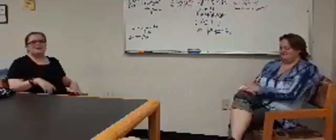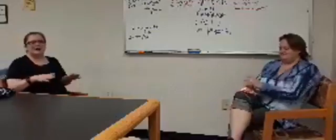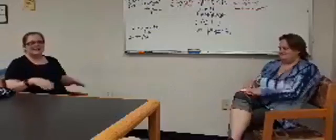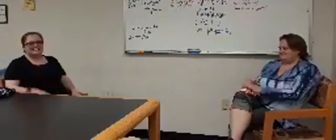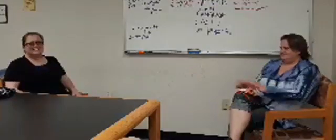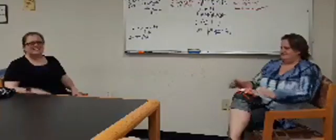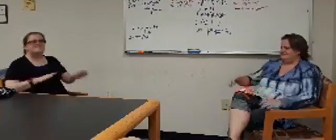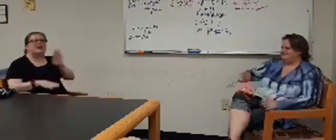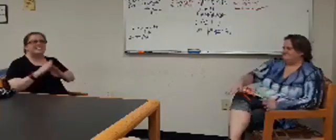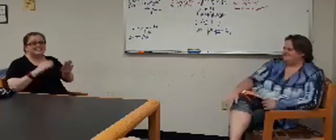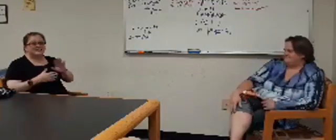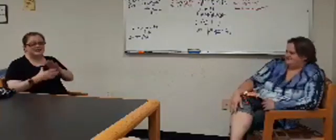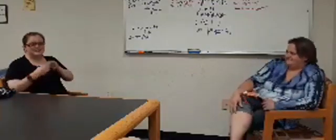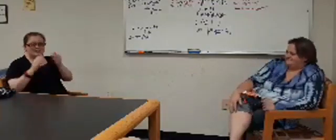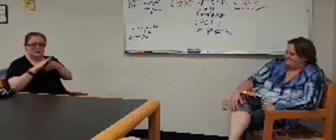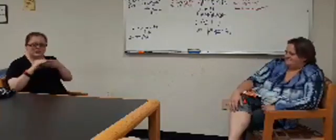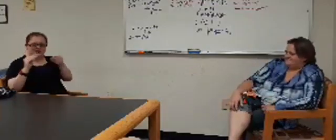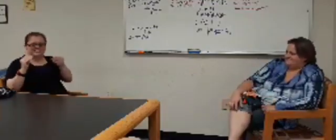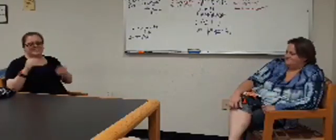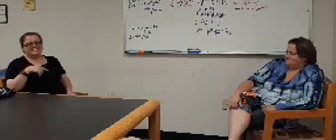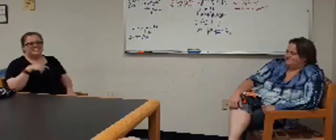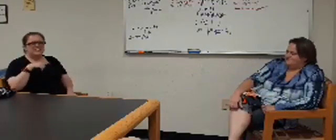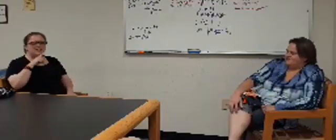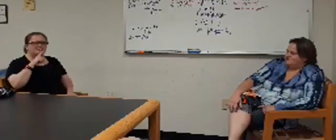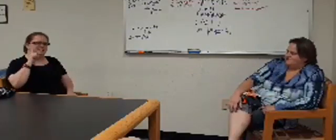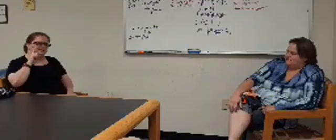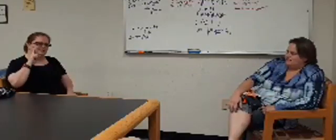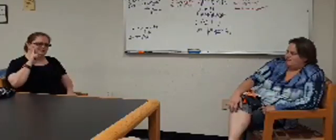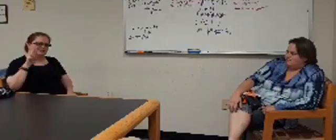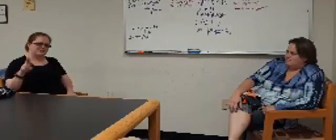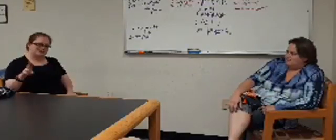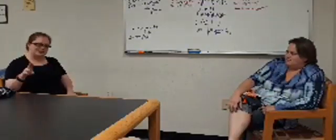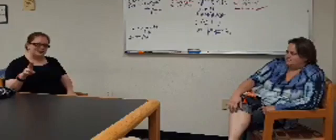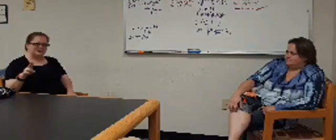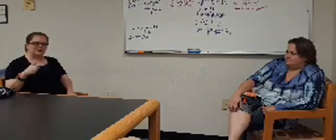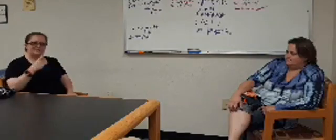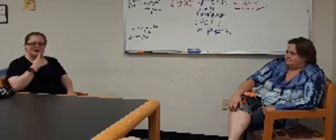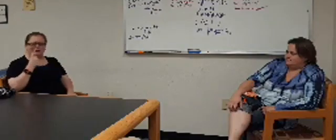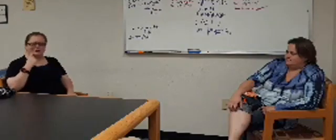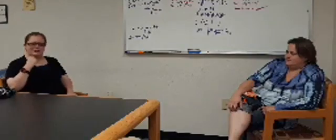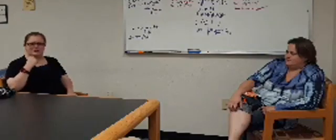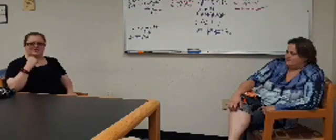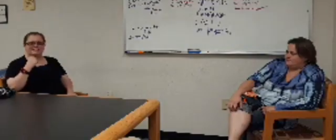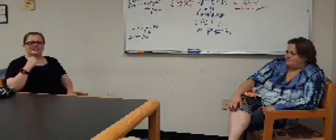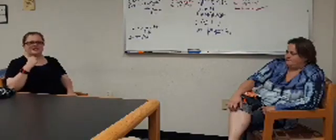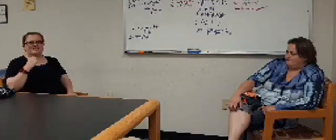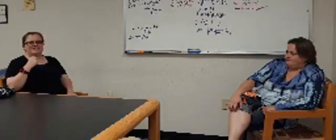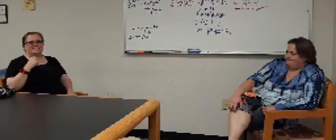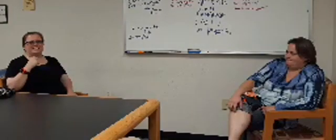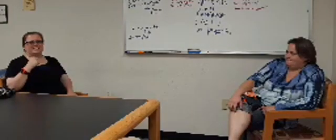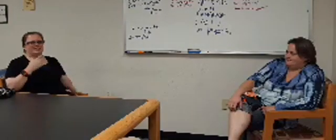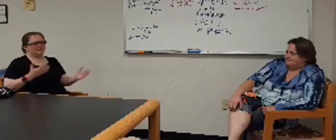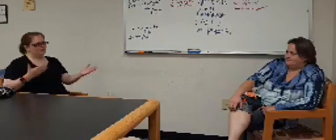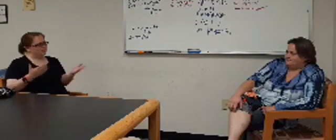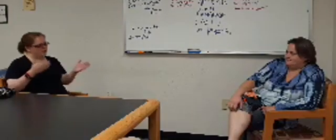But back to the story. In Defu, they were at a restaurant, and the